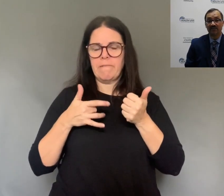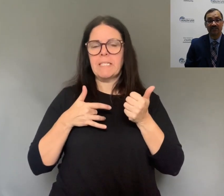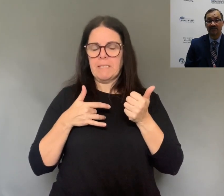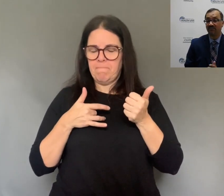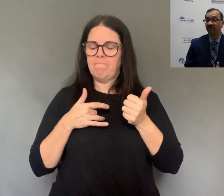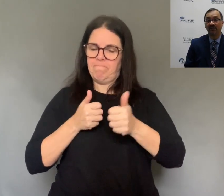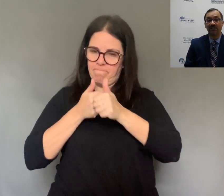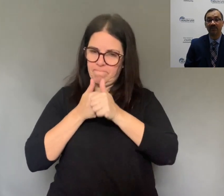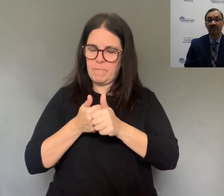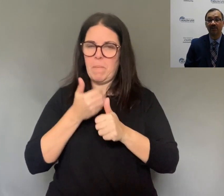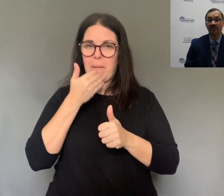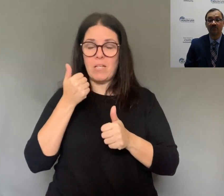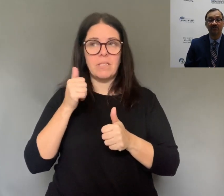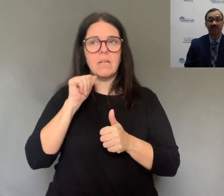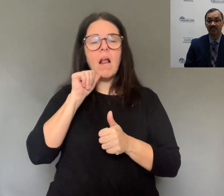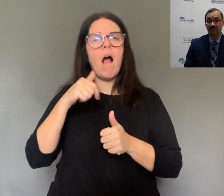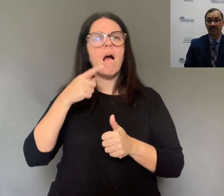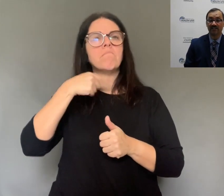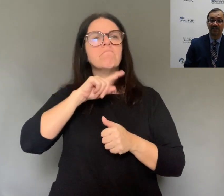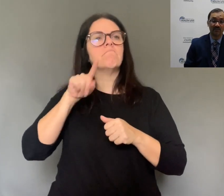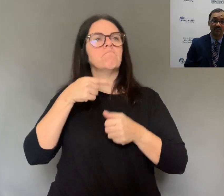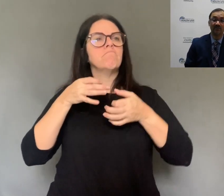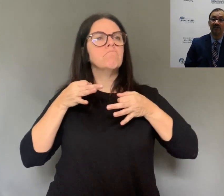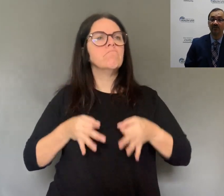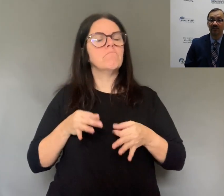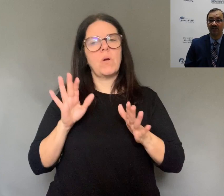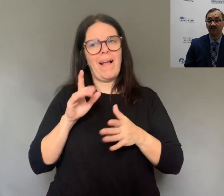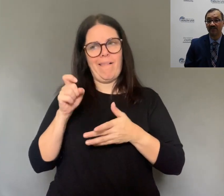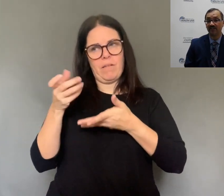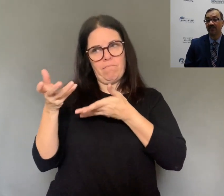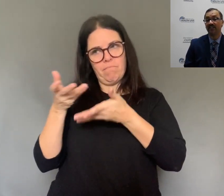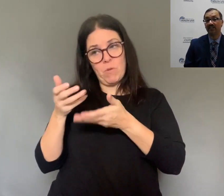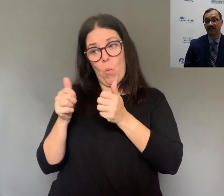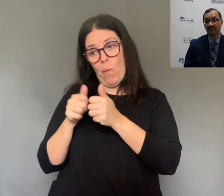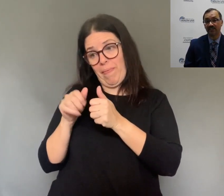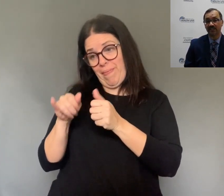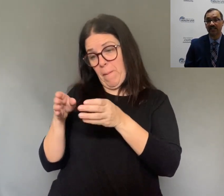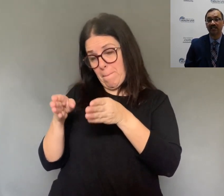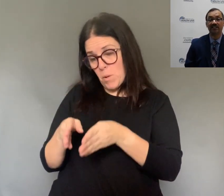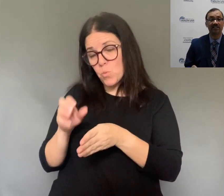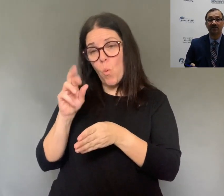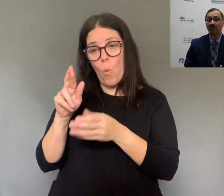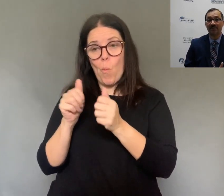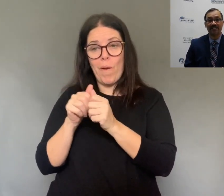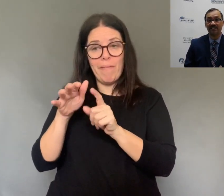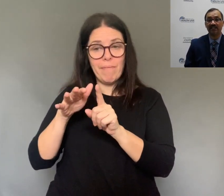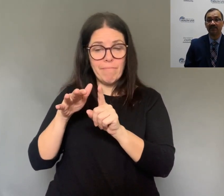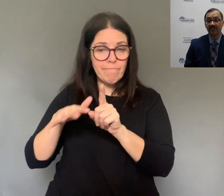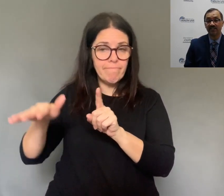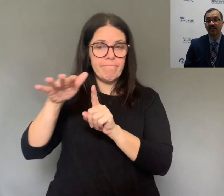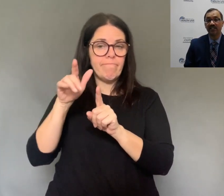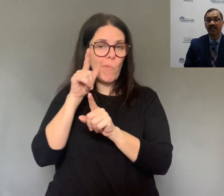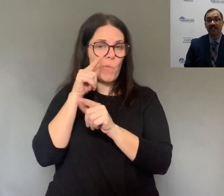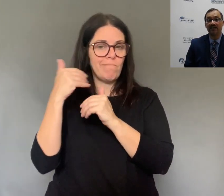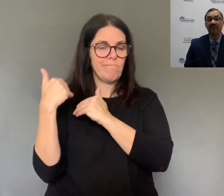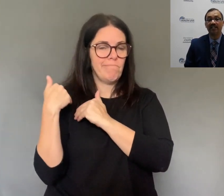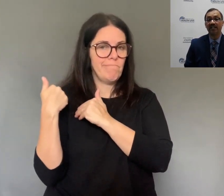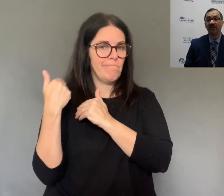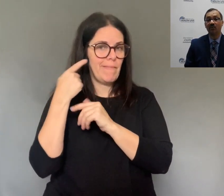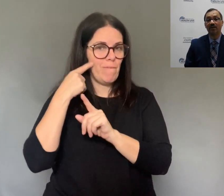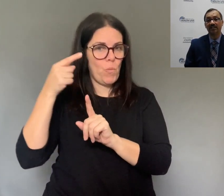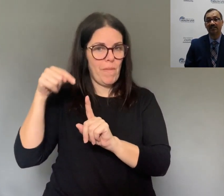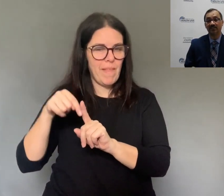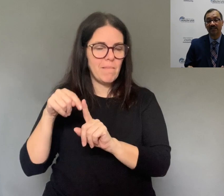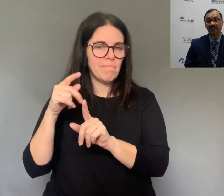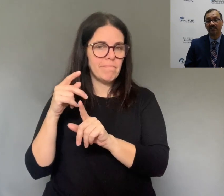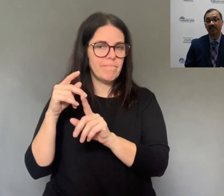always a risk. If you keep them at the home, there's a risk. If you move them to another facility, there's a risk. It's just about balancing the risk and finding